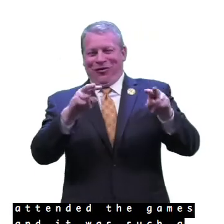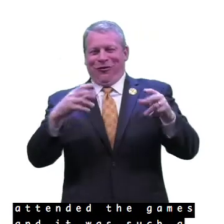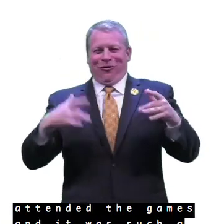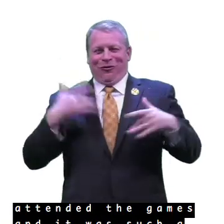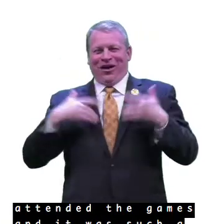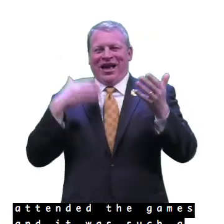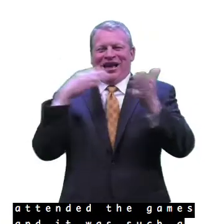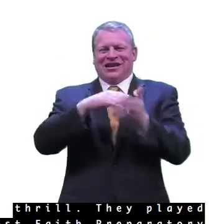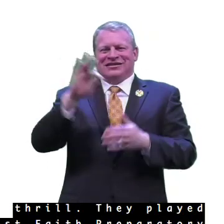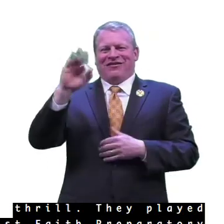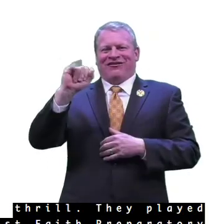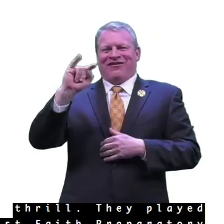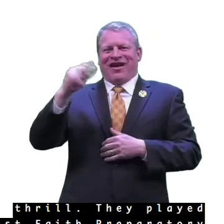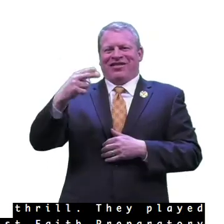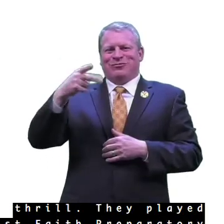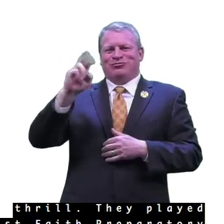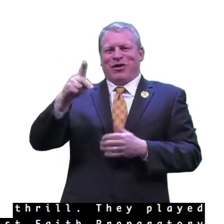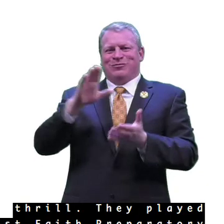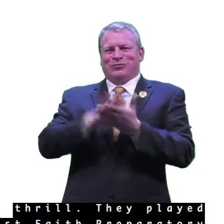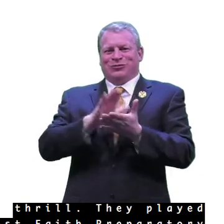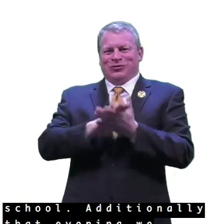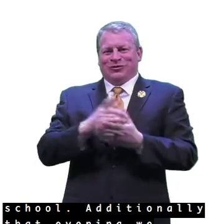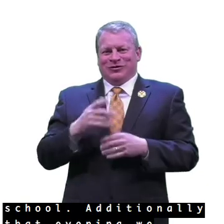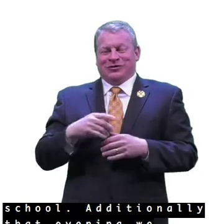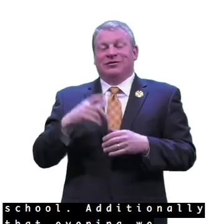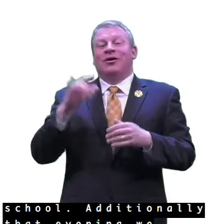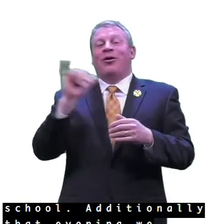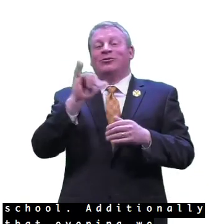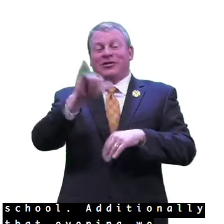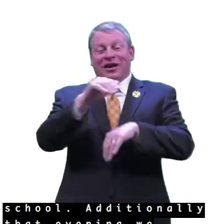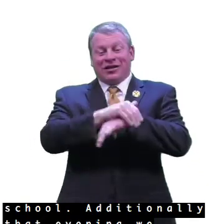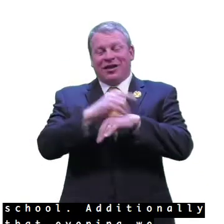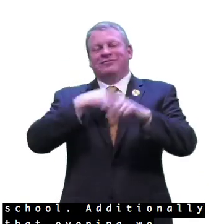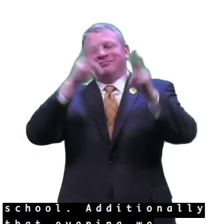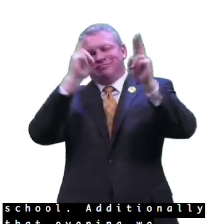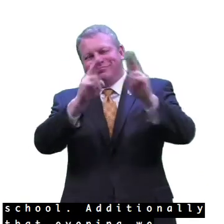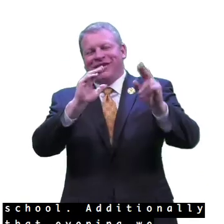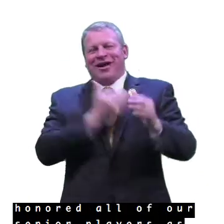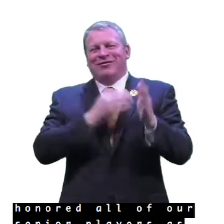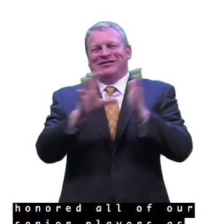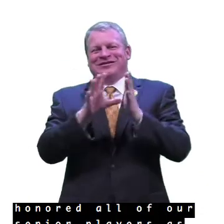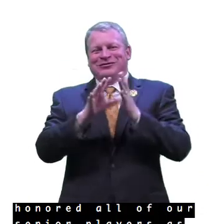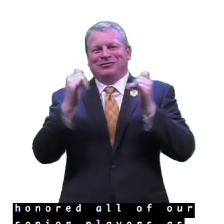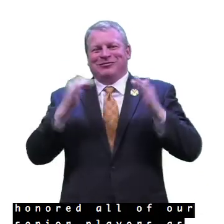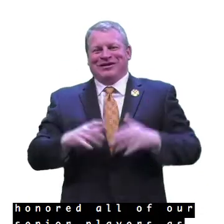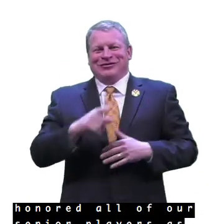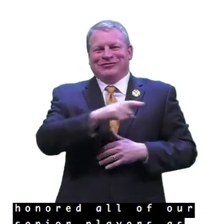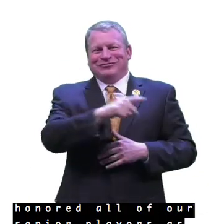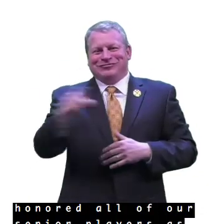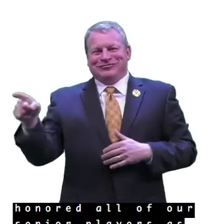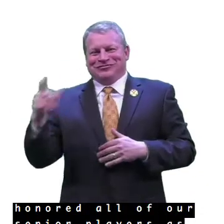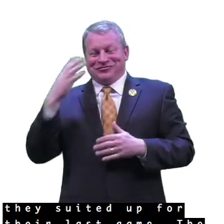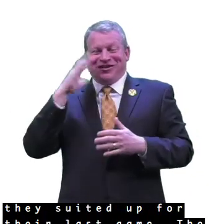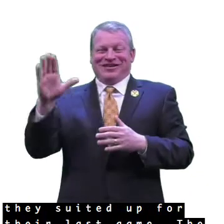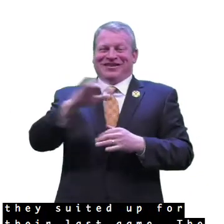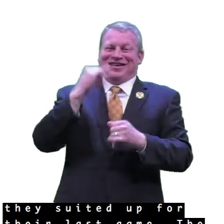games and it was such a thrill. They played against Faith Prep School. Additionally, that evening, we honored all of our senior players as they suited